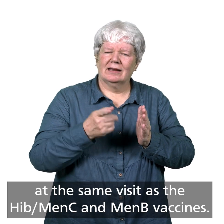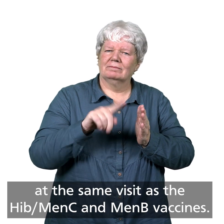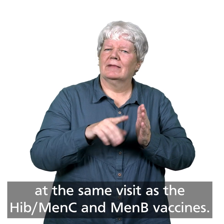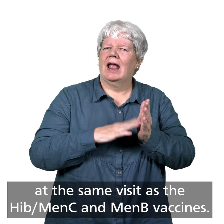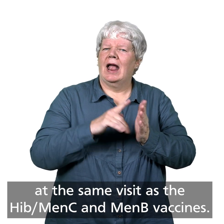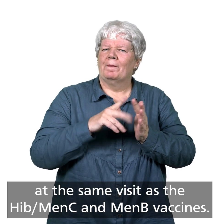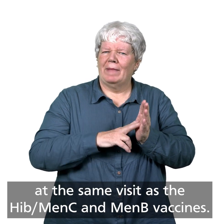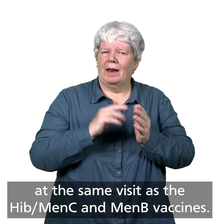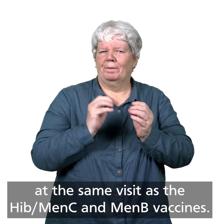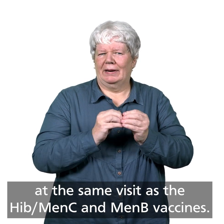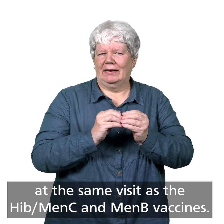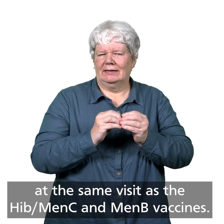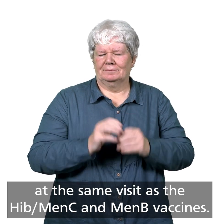vaccines.